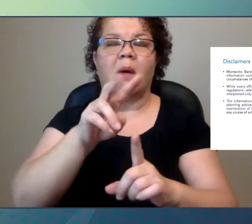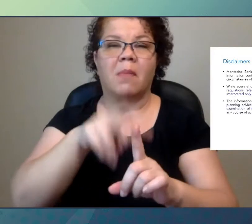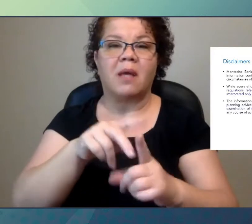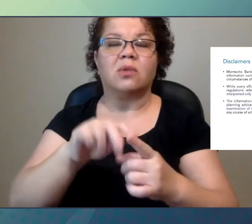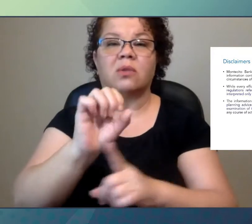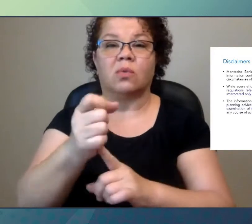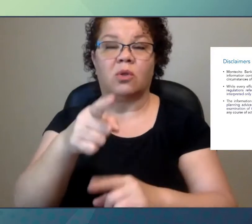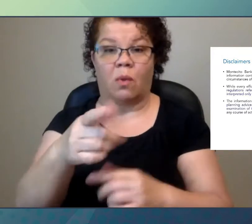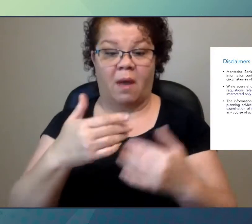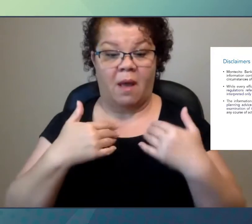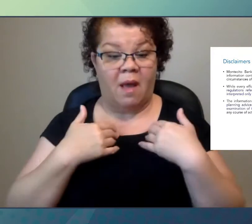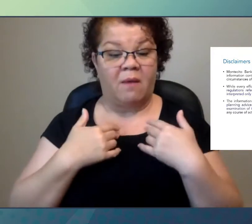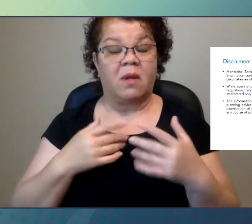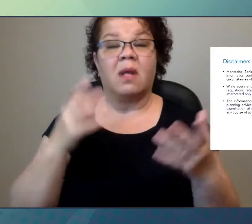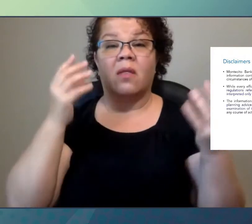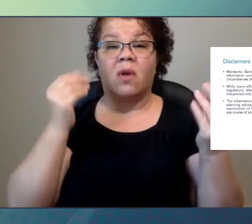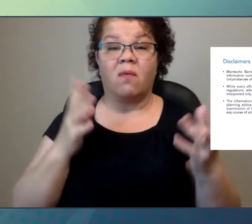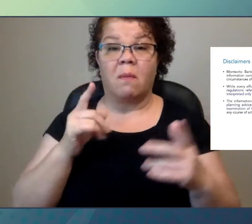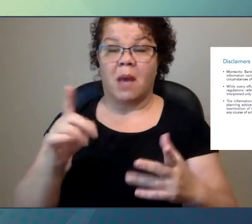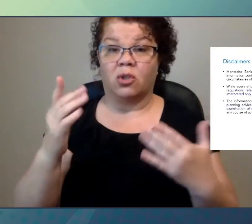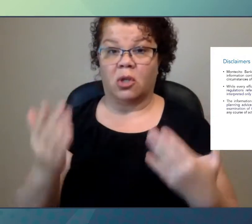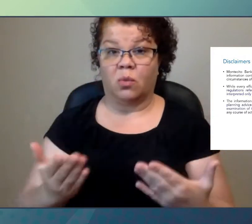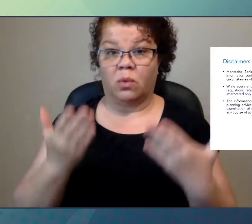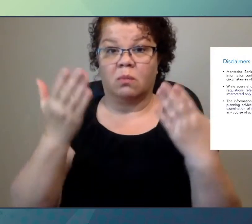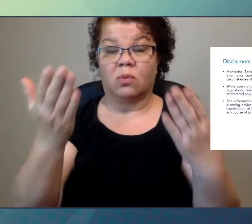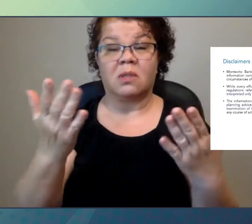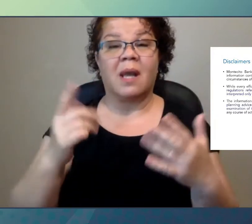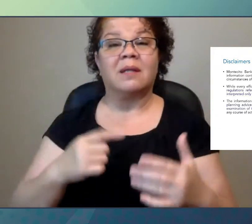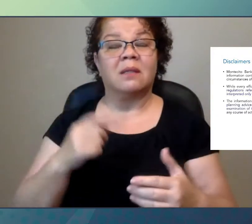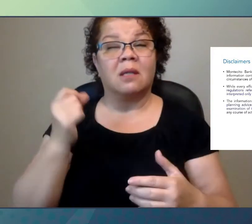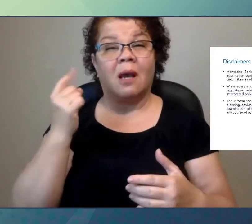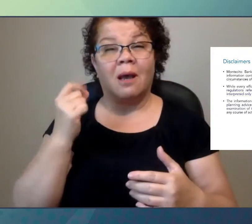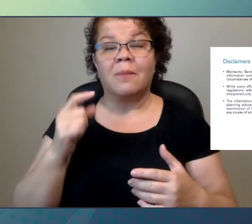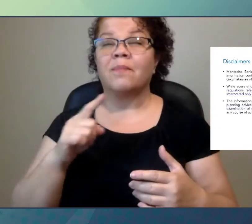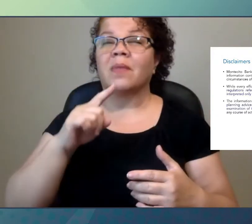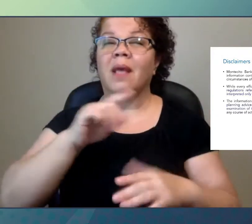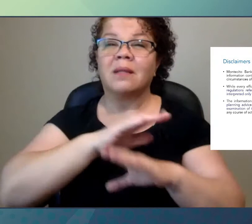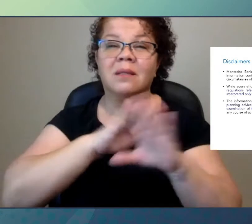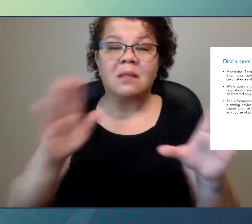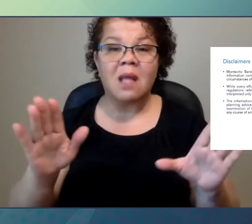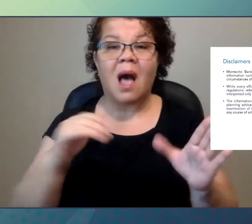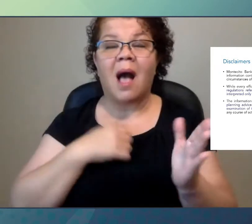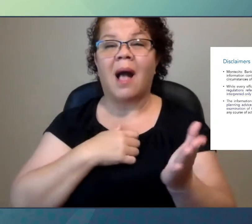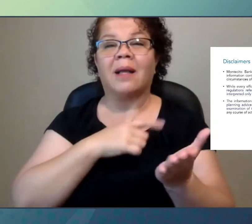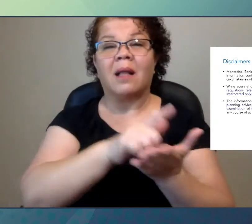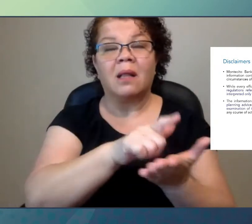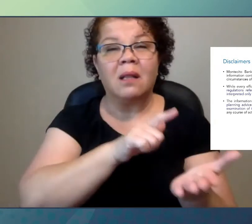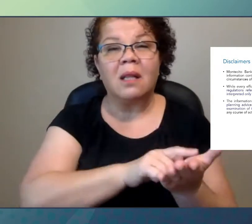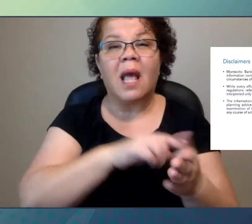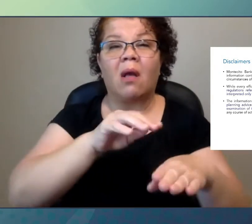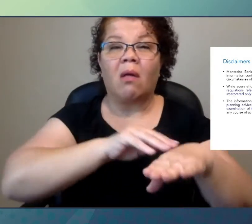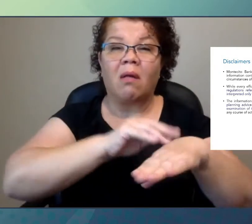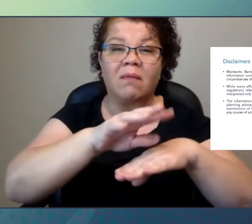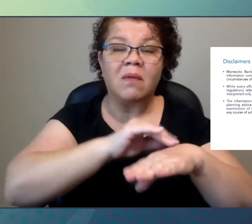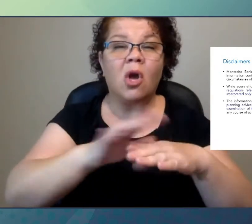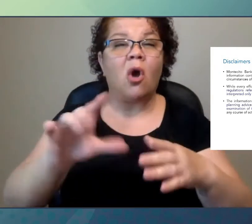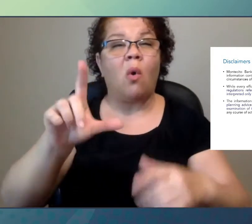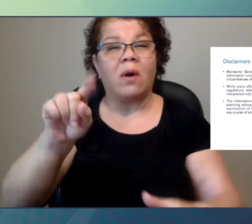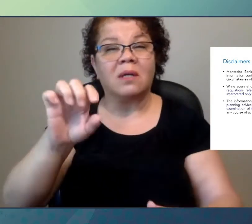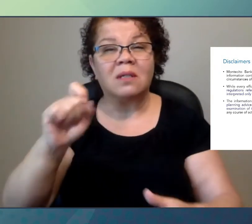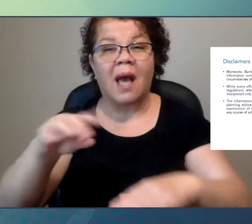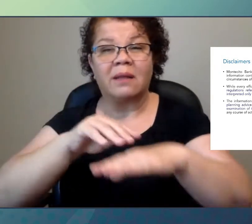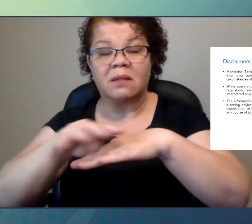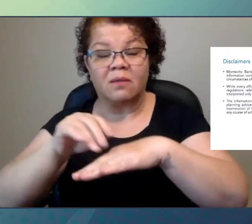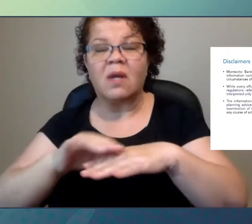the information presented is not any legal, tax, accounting, or financial planning advice. It's